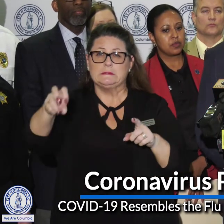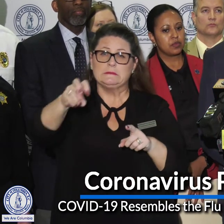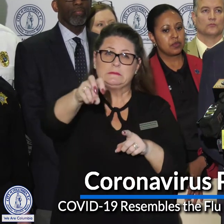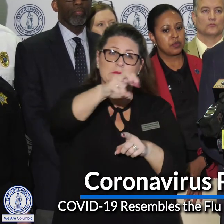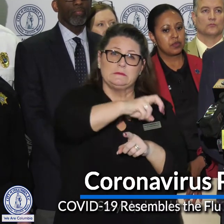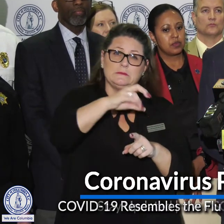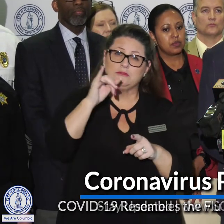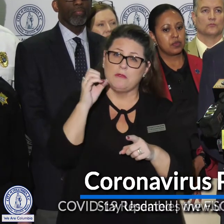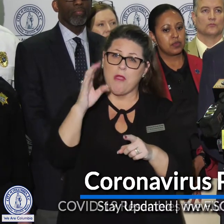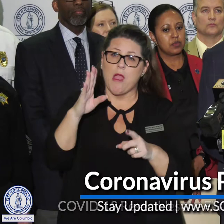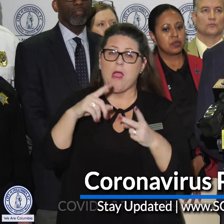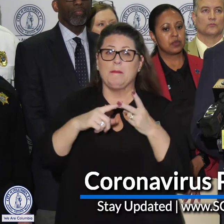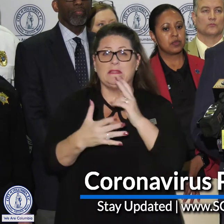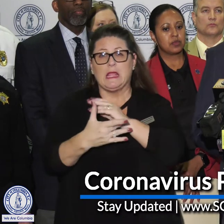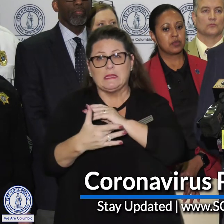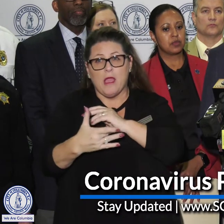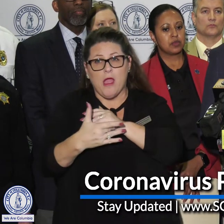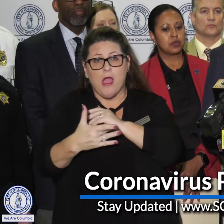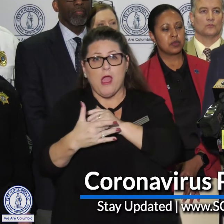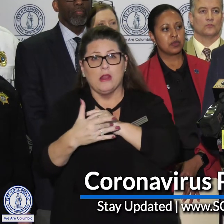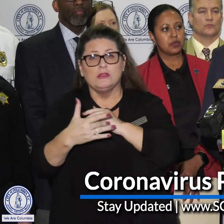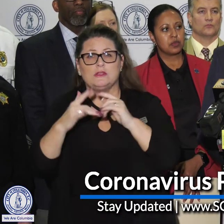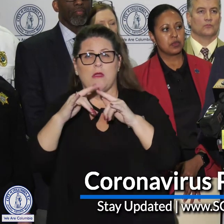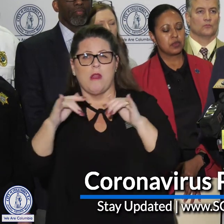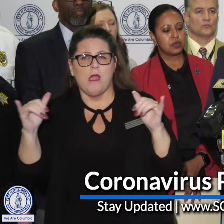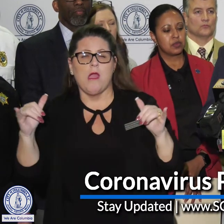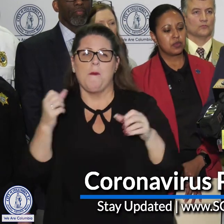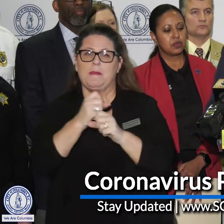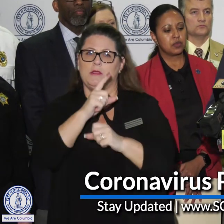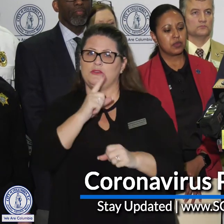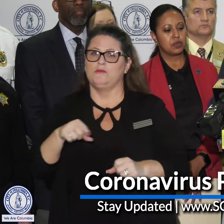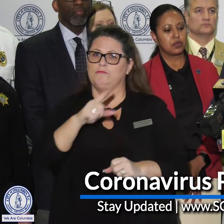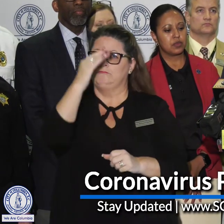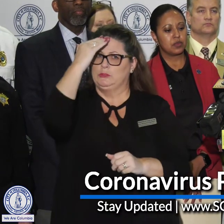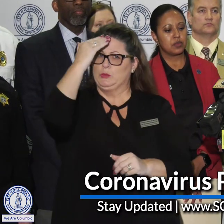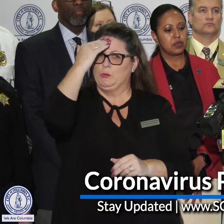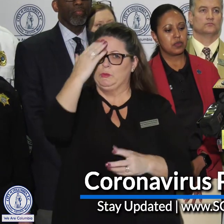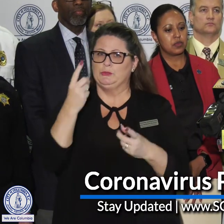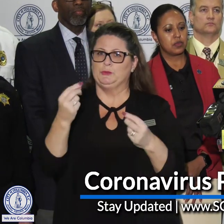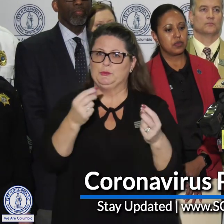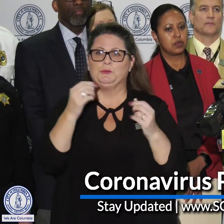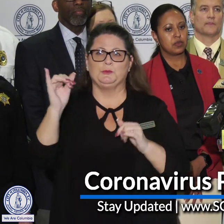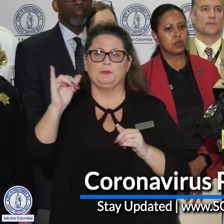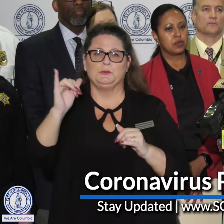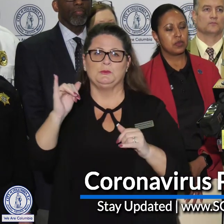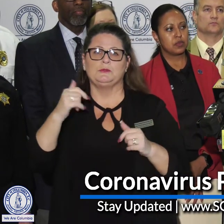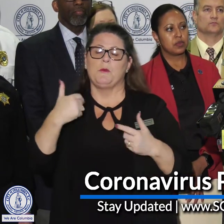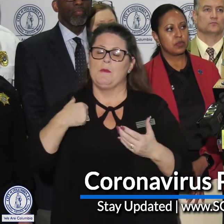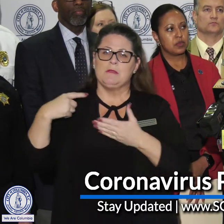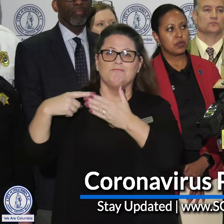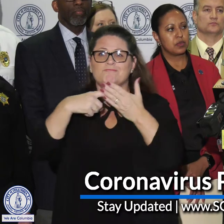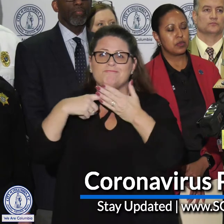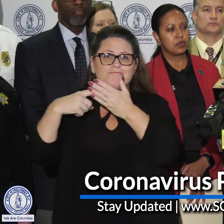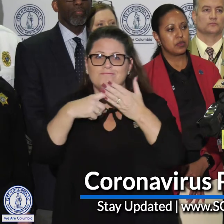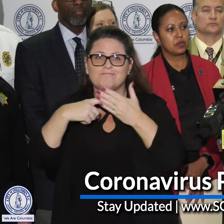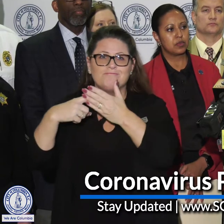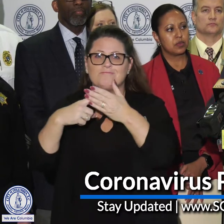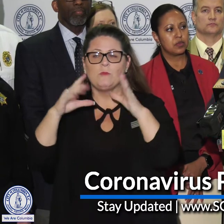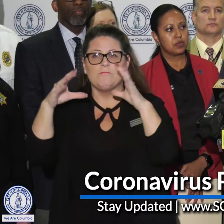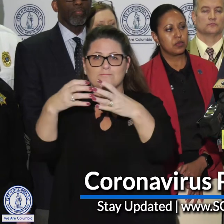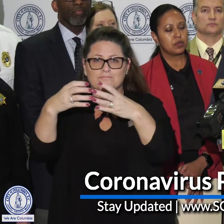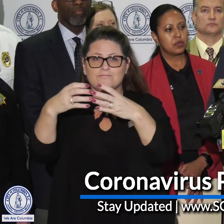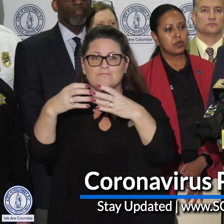work in technology, making sure again that we have systems in place. So we are working closely with our state leaders, working closely